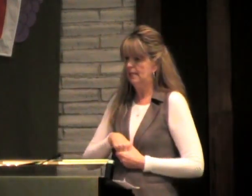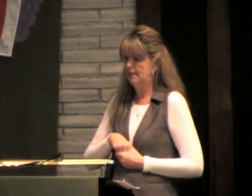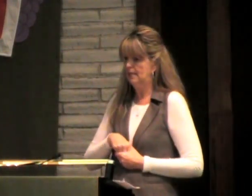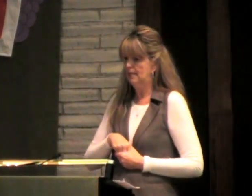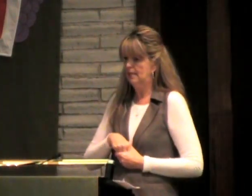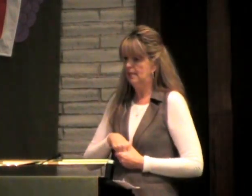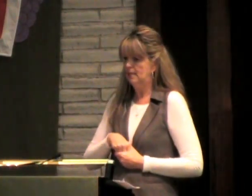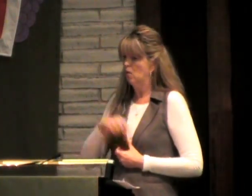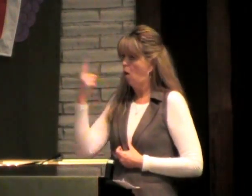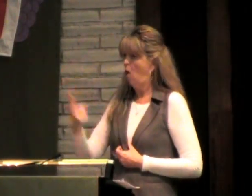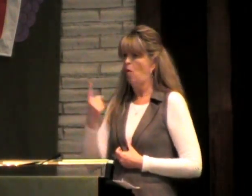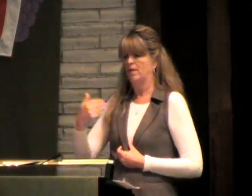from inside